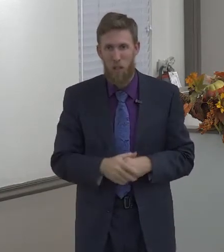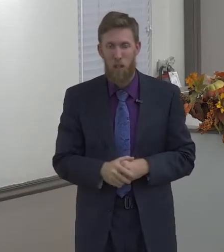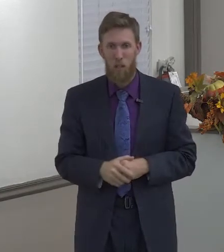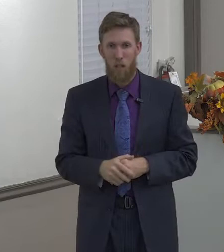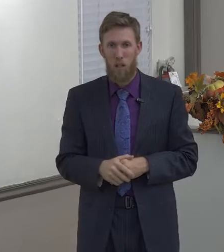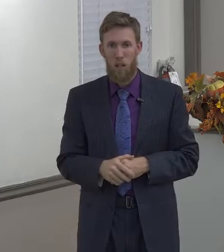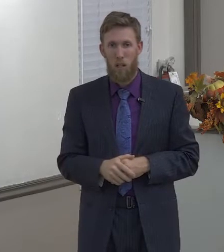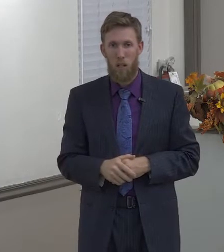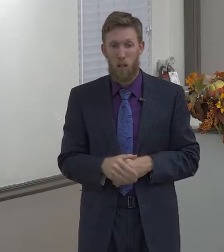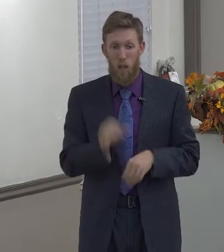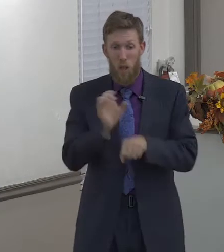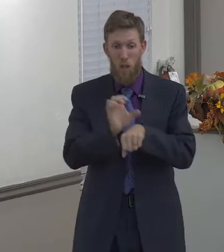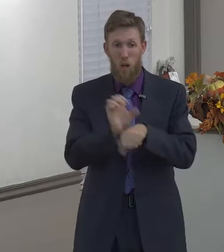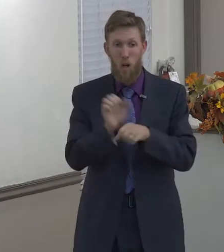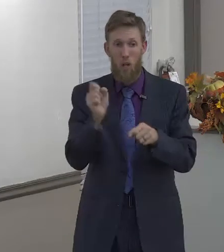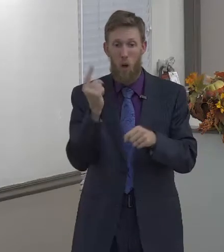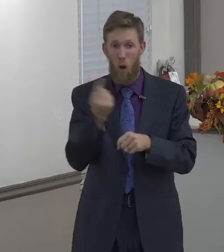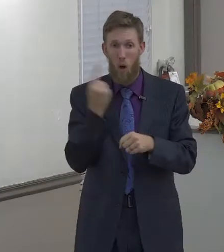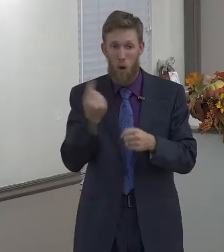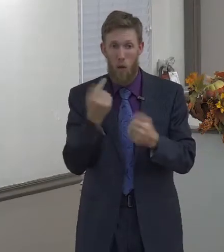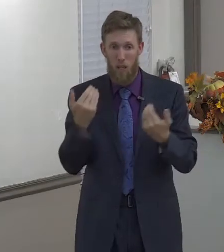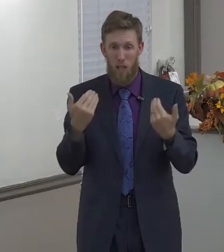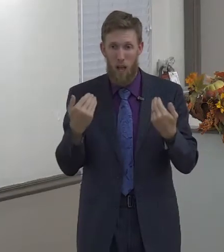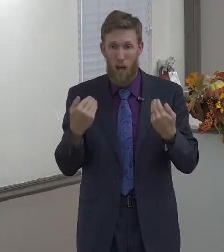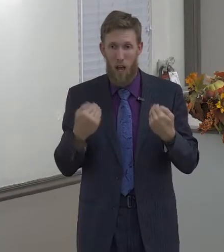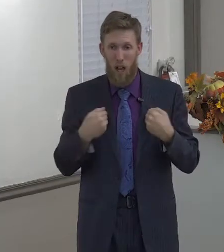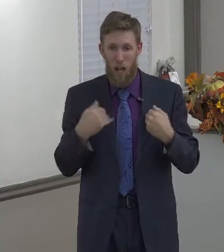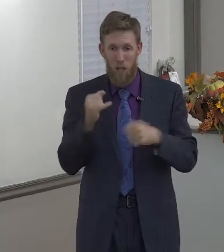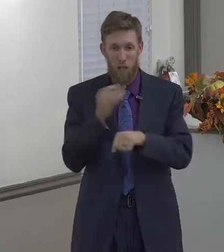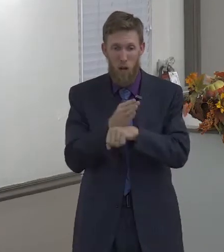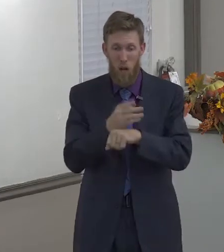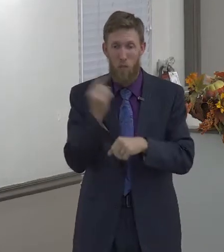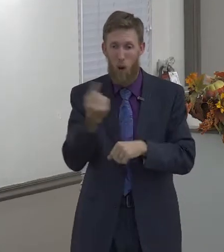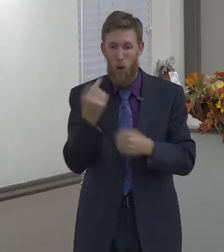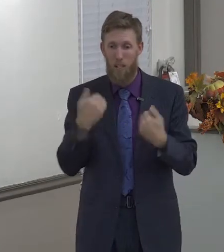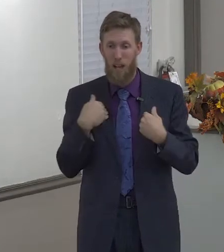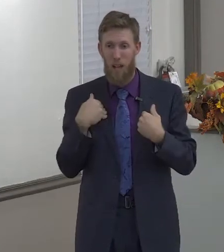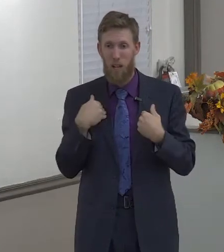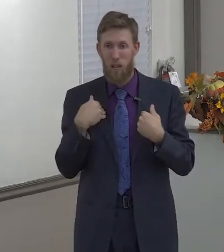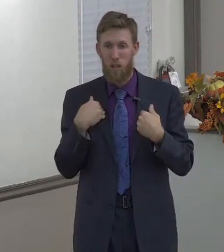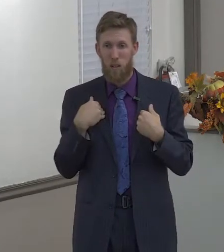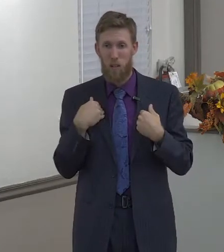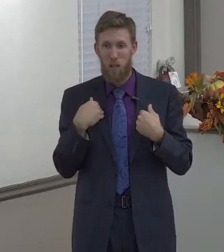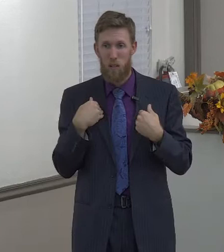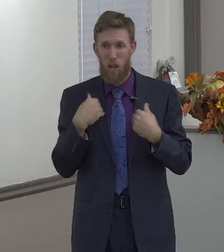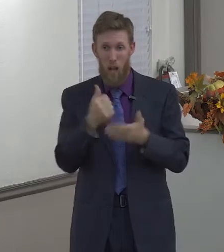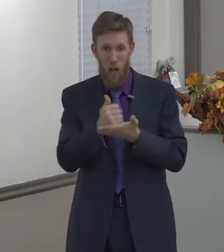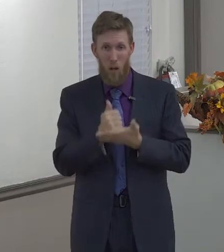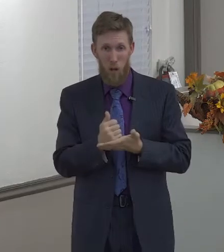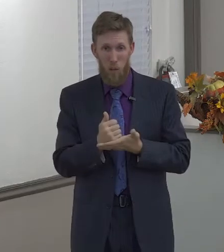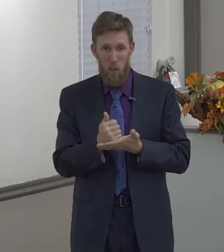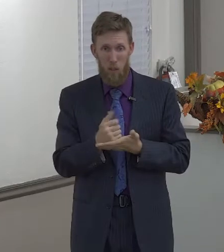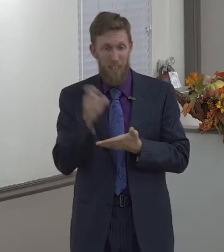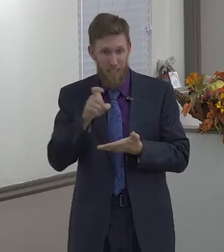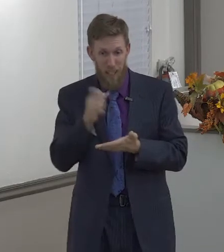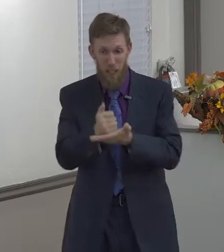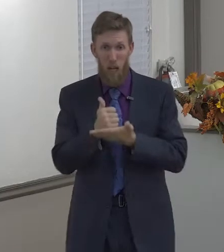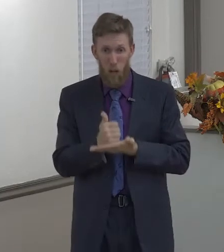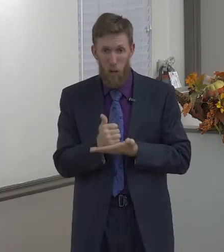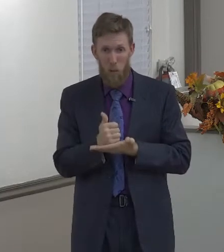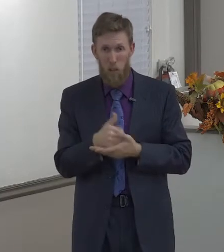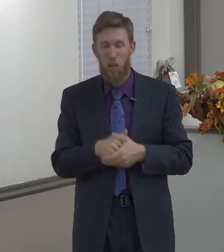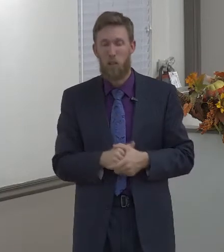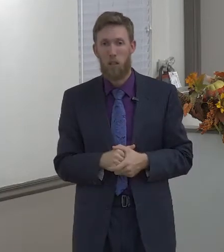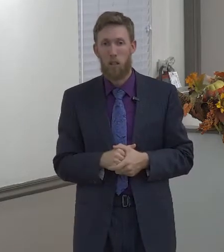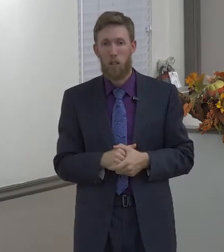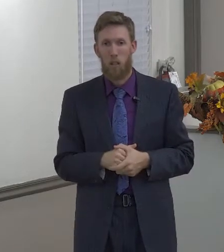It's frustrating when you got to wait for your food for an hour. You can see and you can acknowledge how bad and how big of an impact that is.